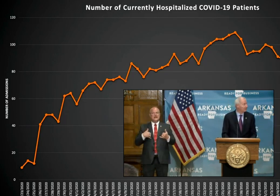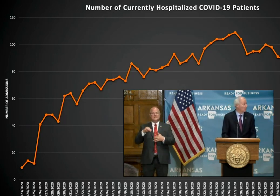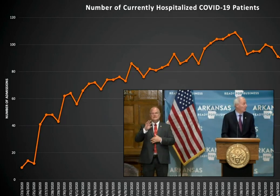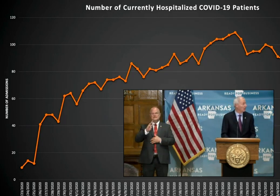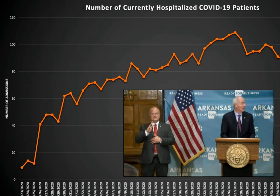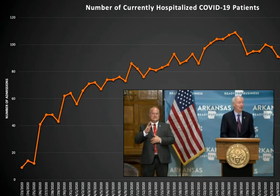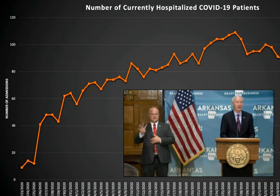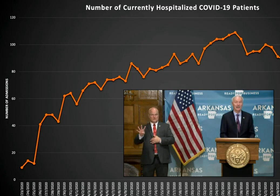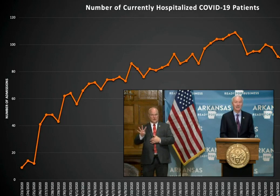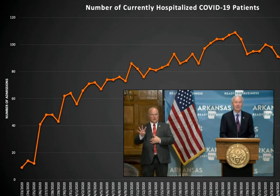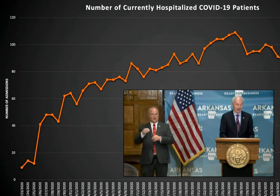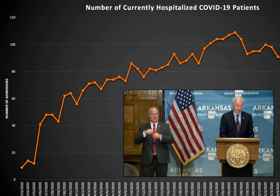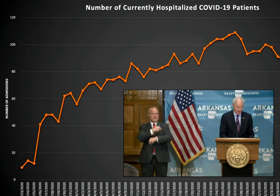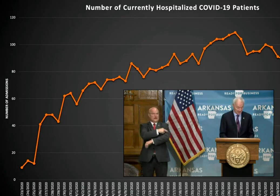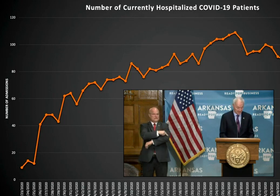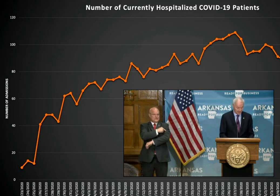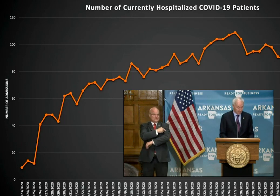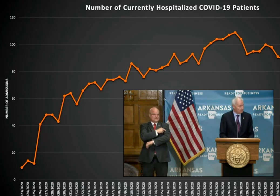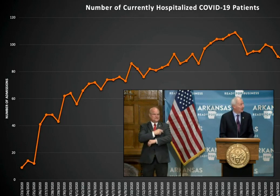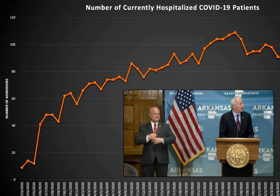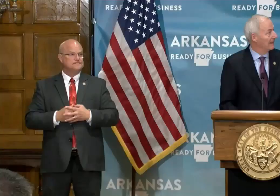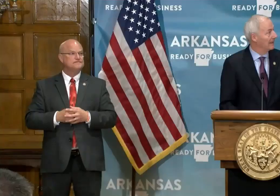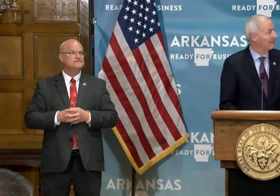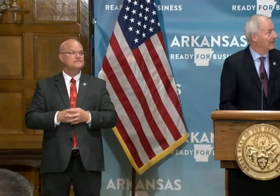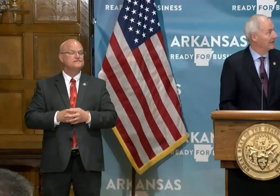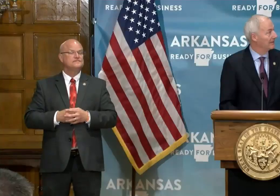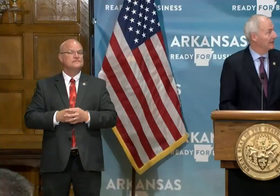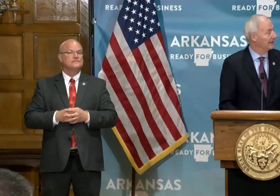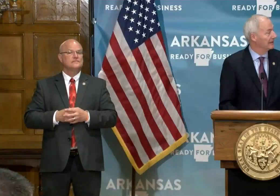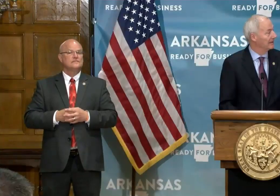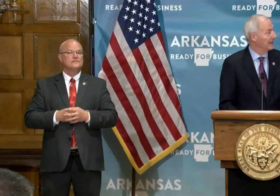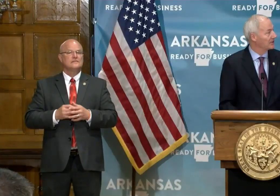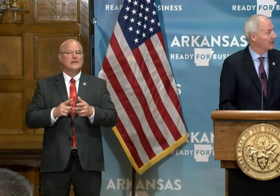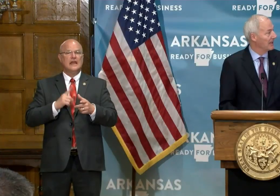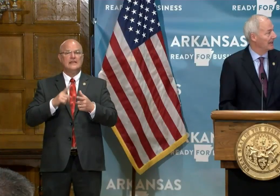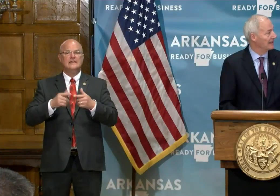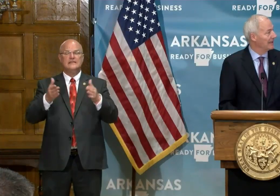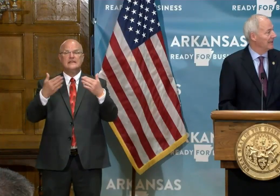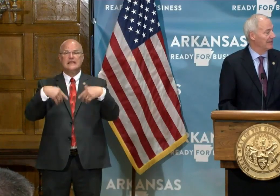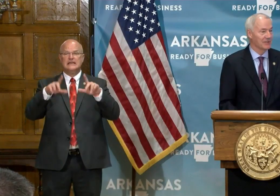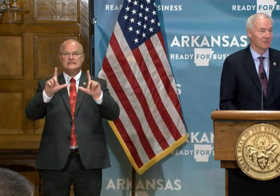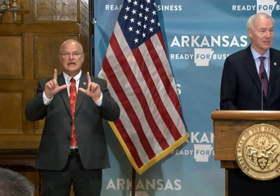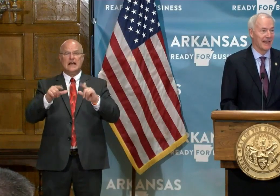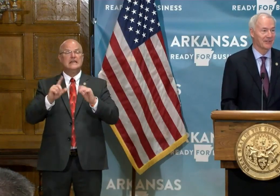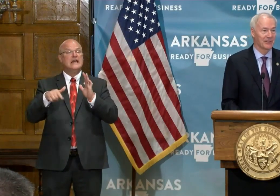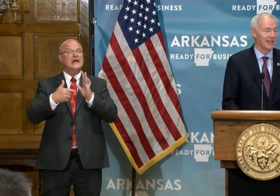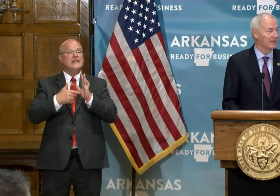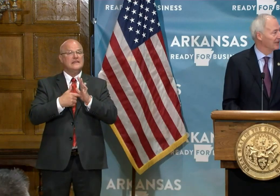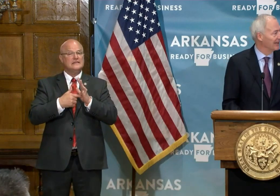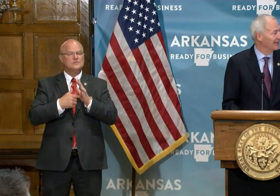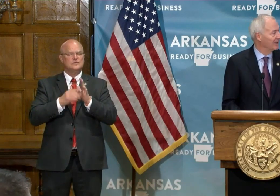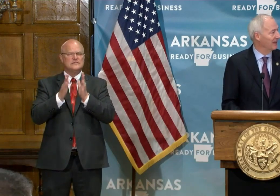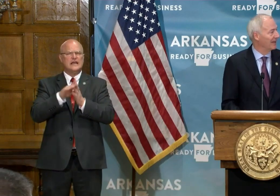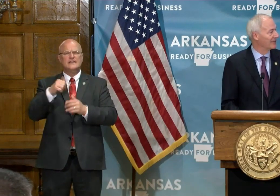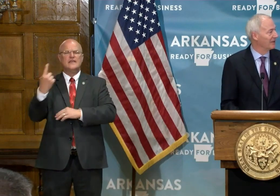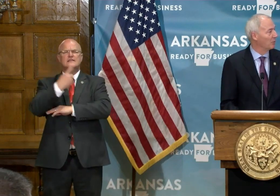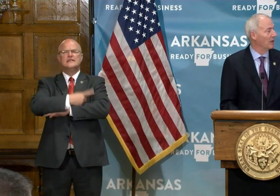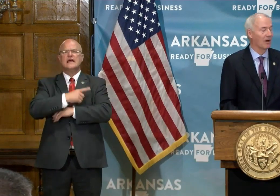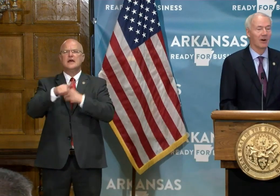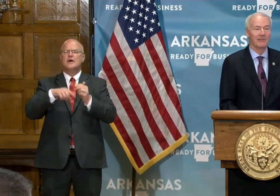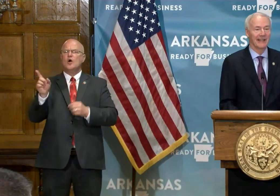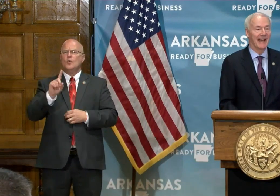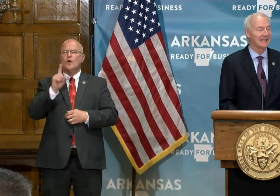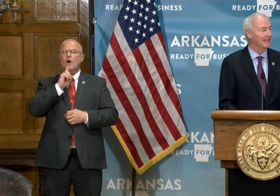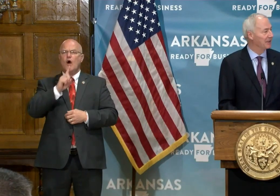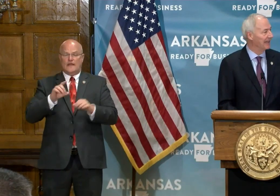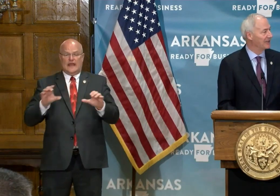currently 64 hospitalized. And then the next slide, this was asked the other day about